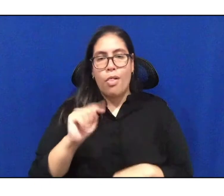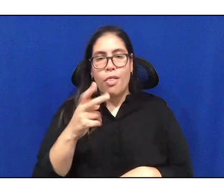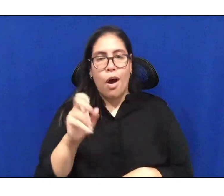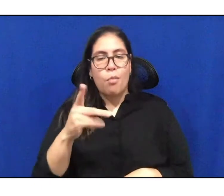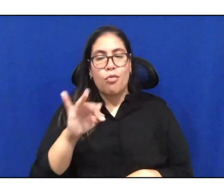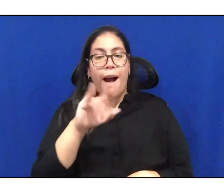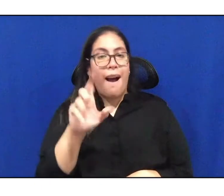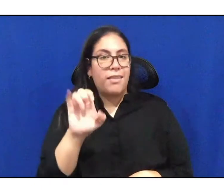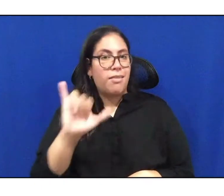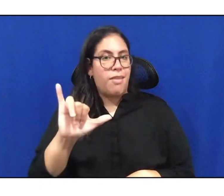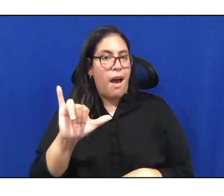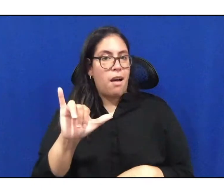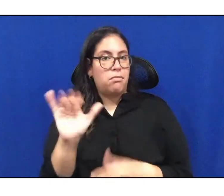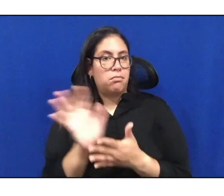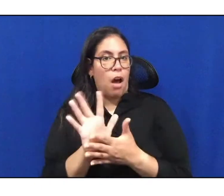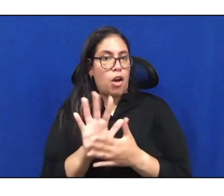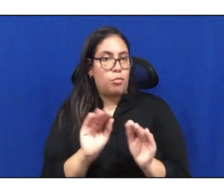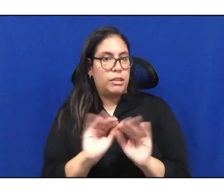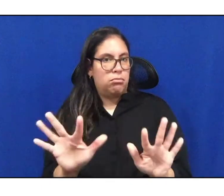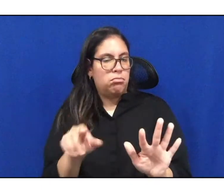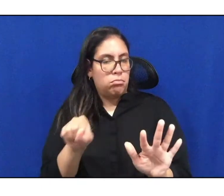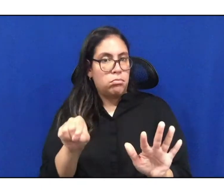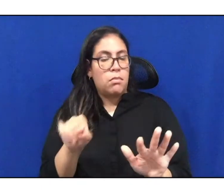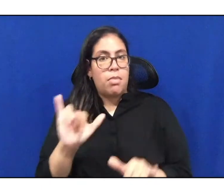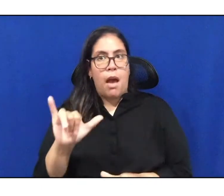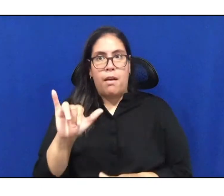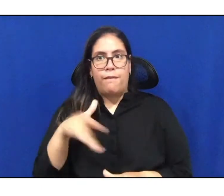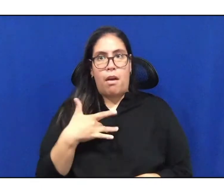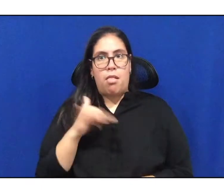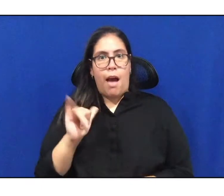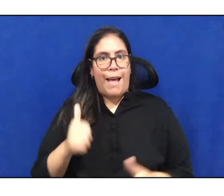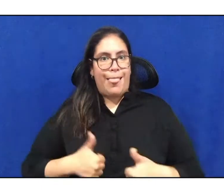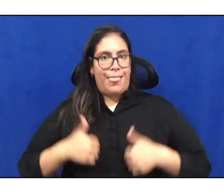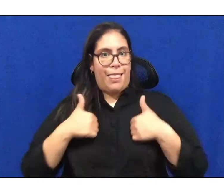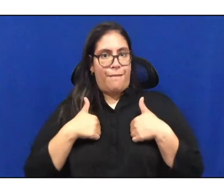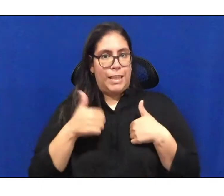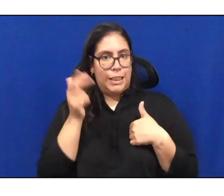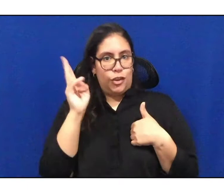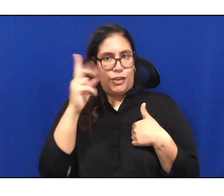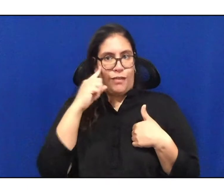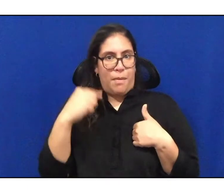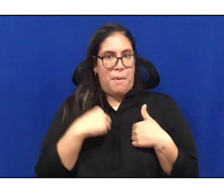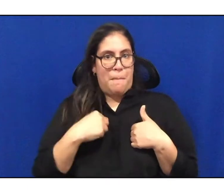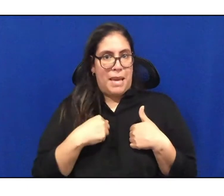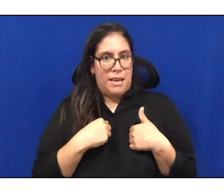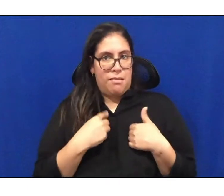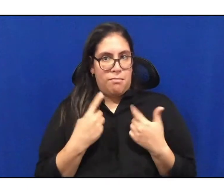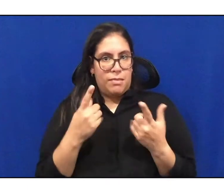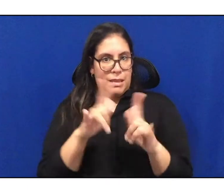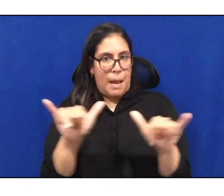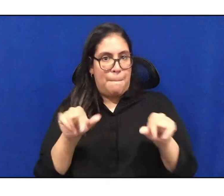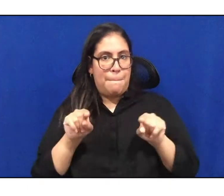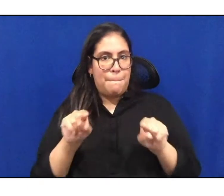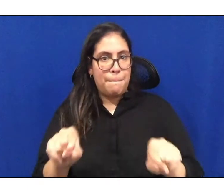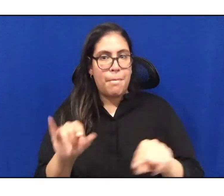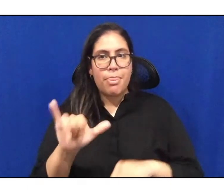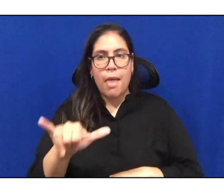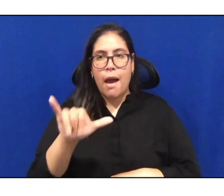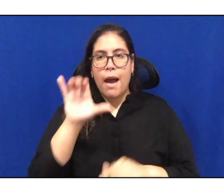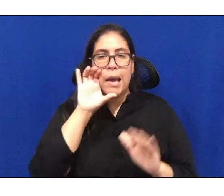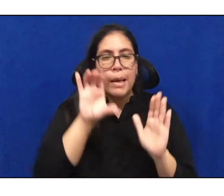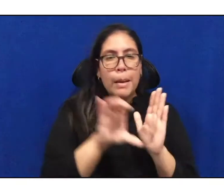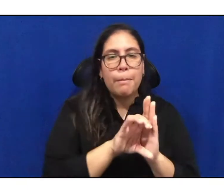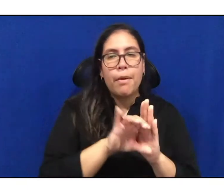Prize. So here was like living history for me. Mm-hmm. And that image, that whole series, I mean,